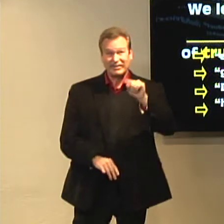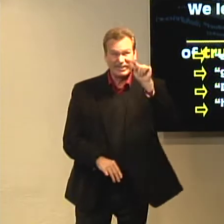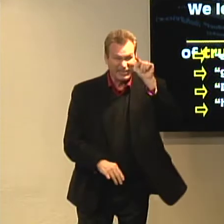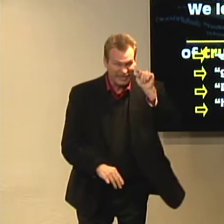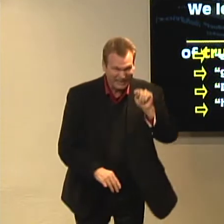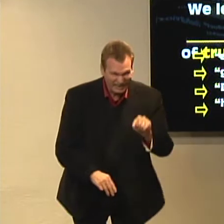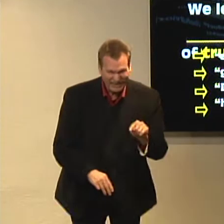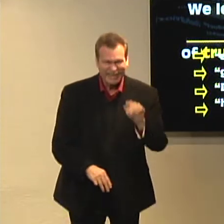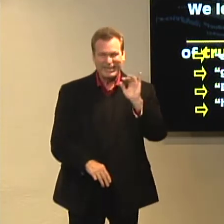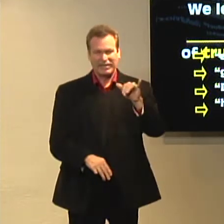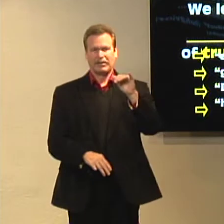translated gentleness.